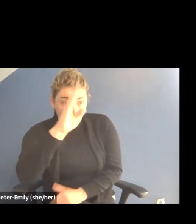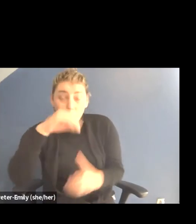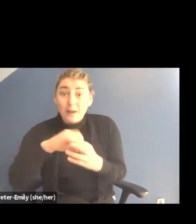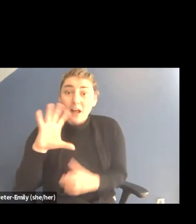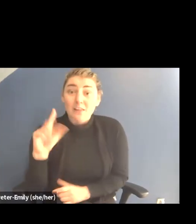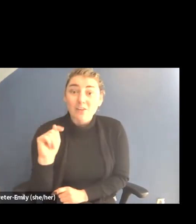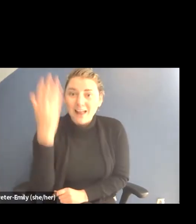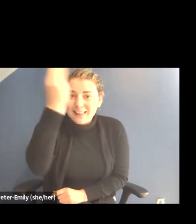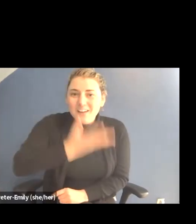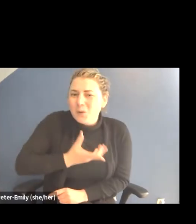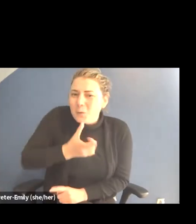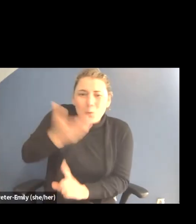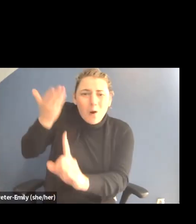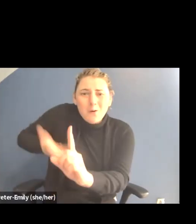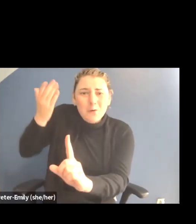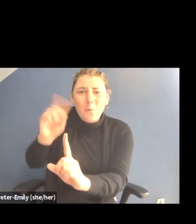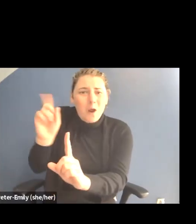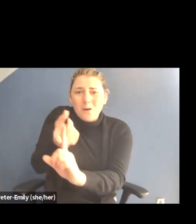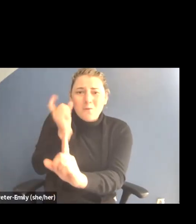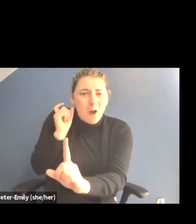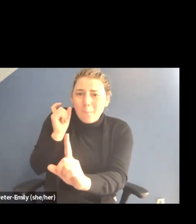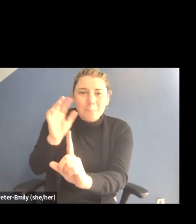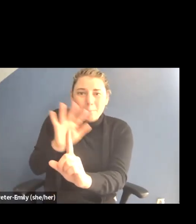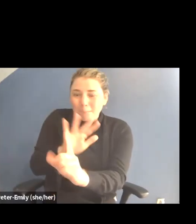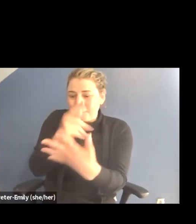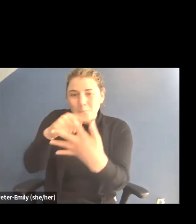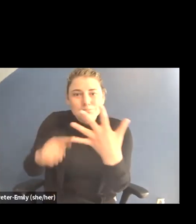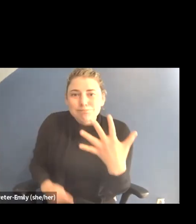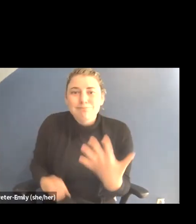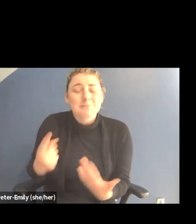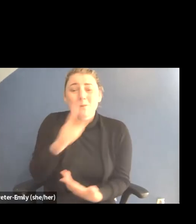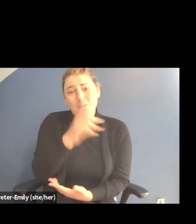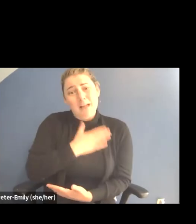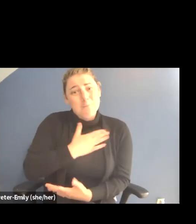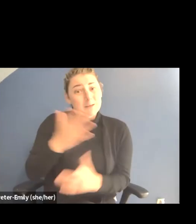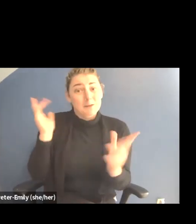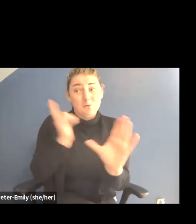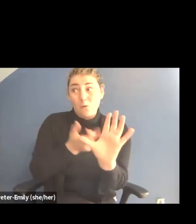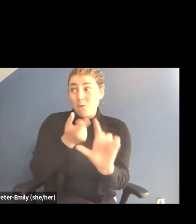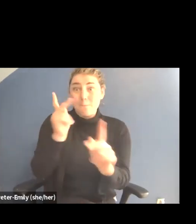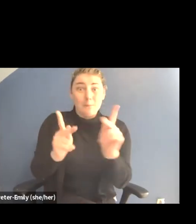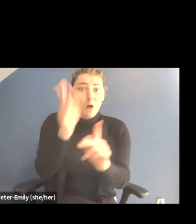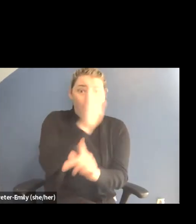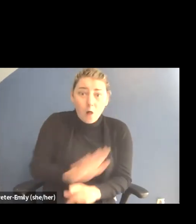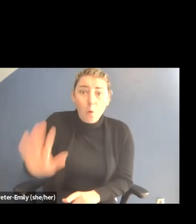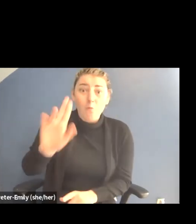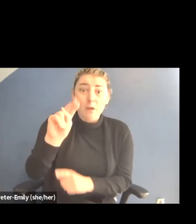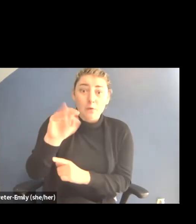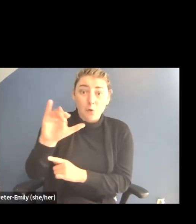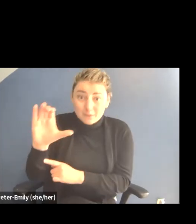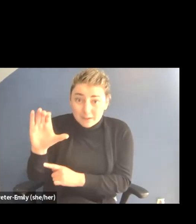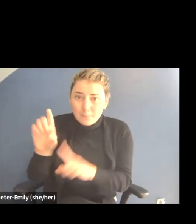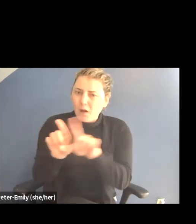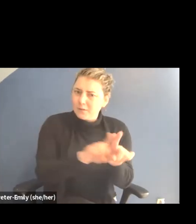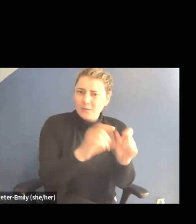already. Let us know who you are, where you're zooming in from. We're so glad to be joined by people from across New York City, but we also know from across the